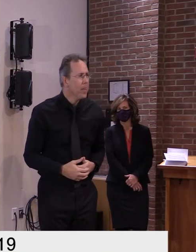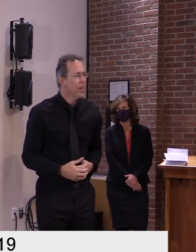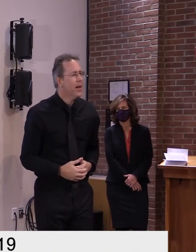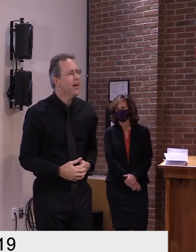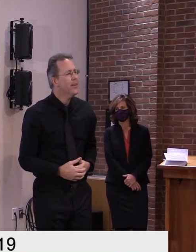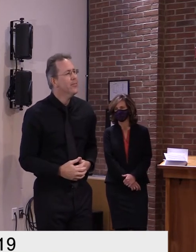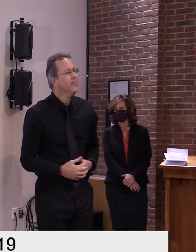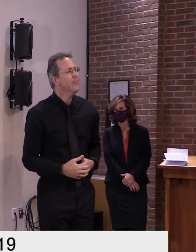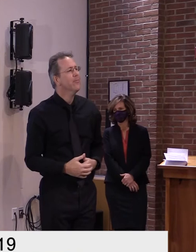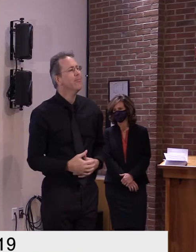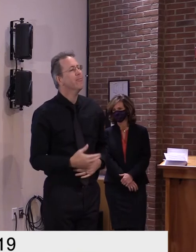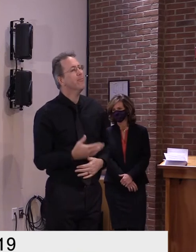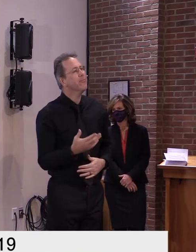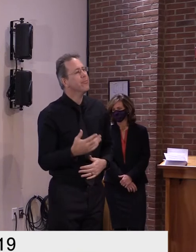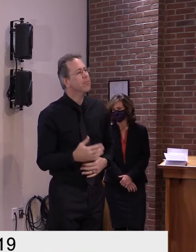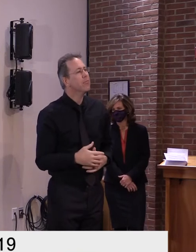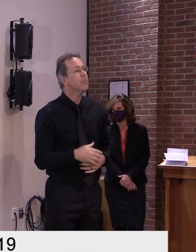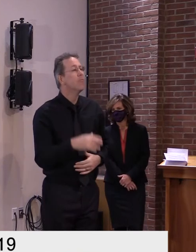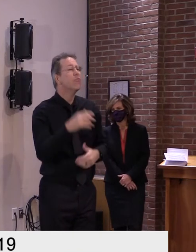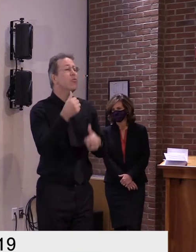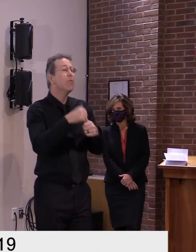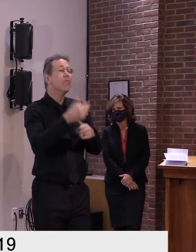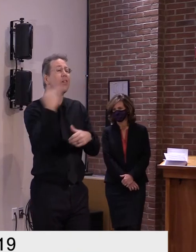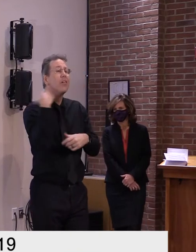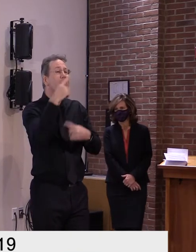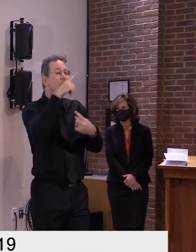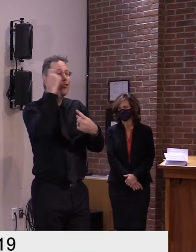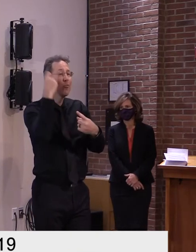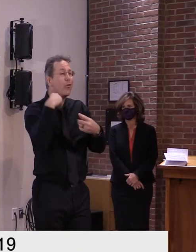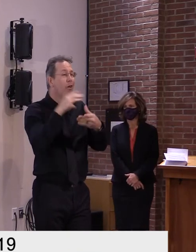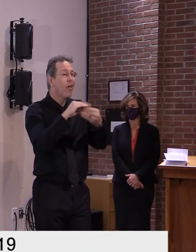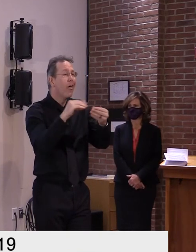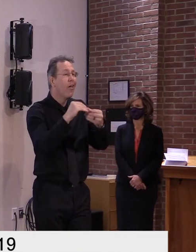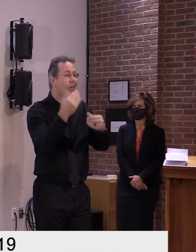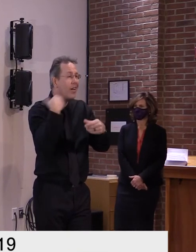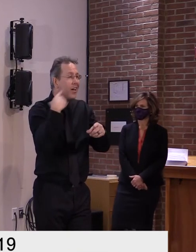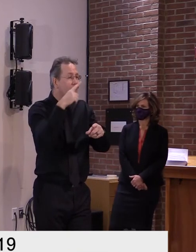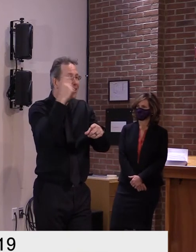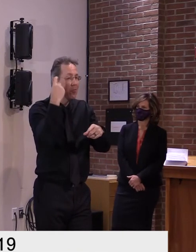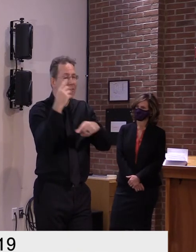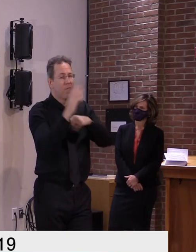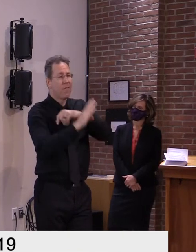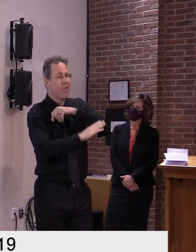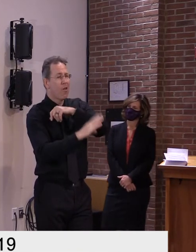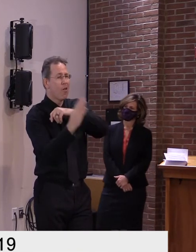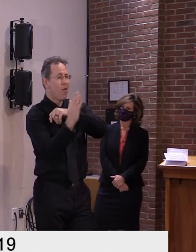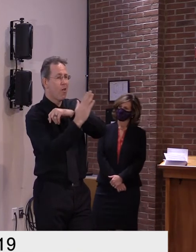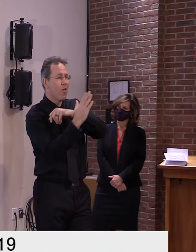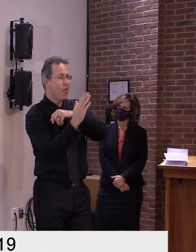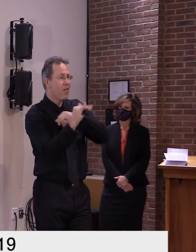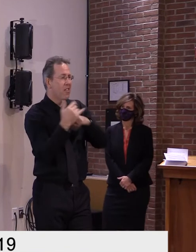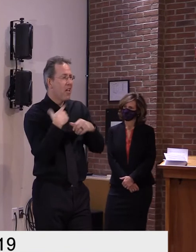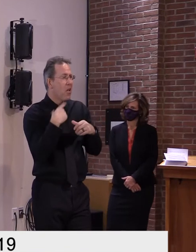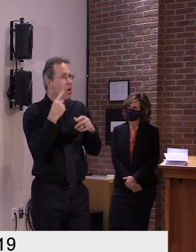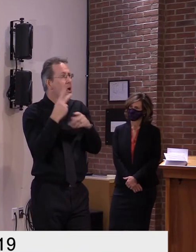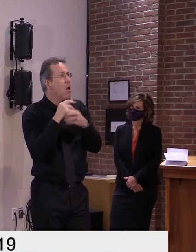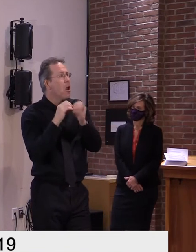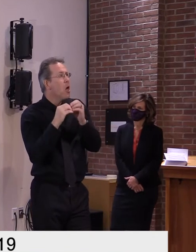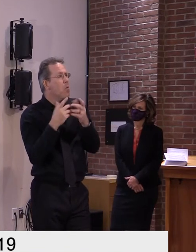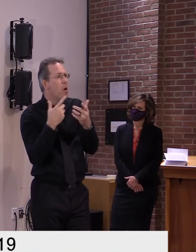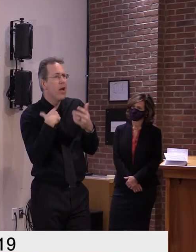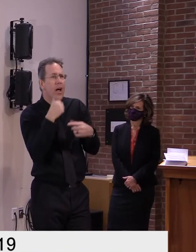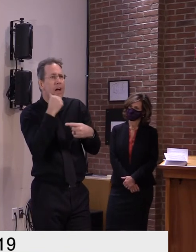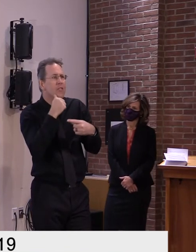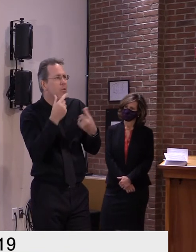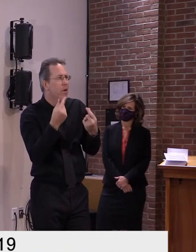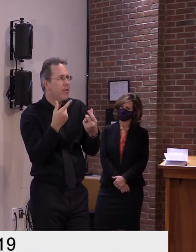the early, during the summer and during the fall, we had numbers in the single digits almost on a daily